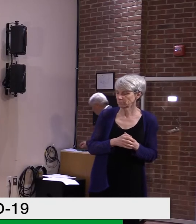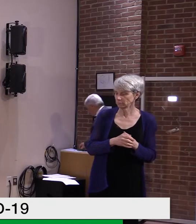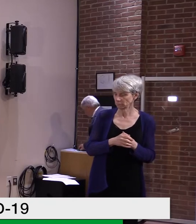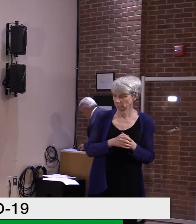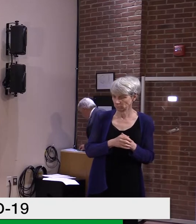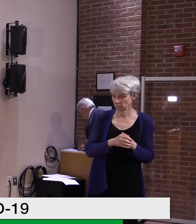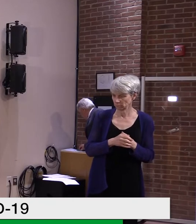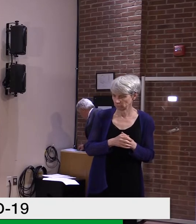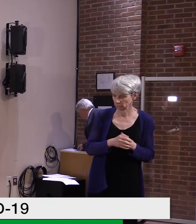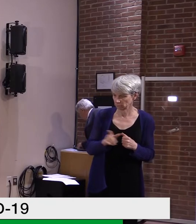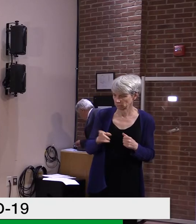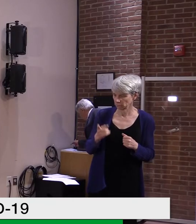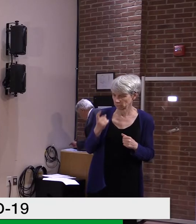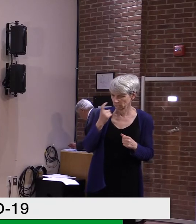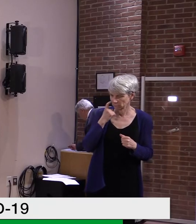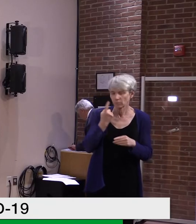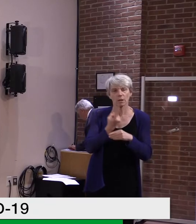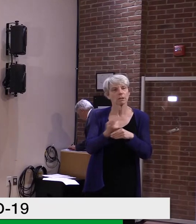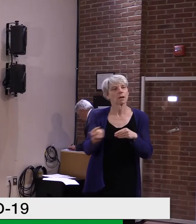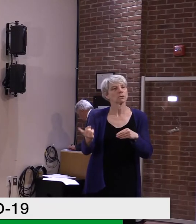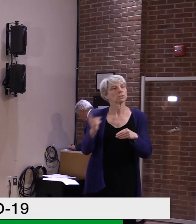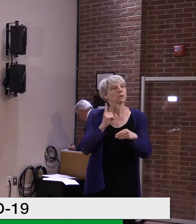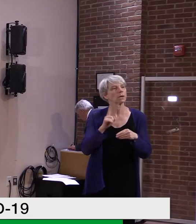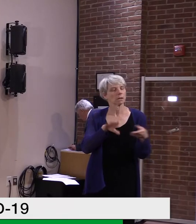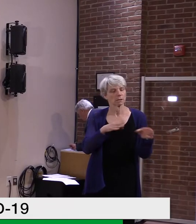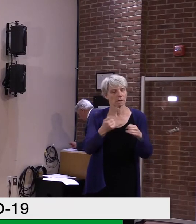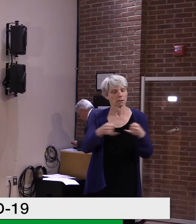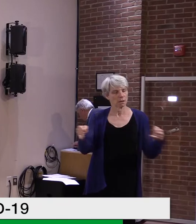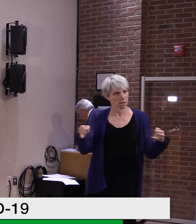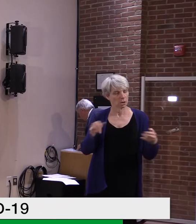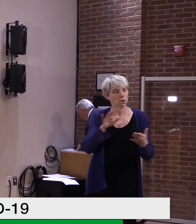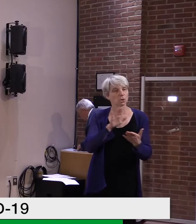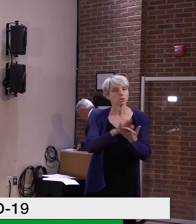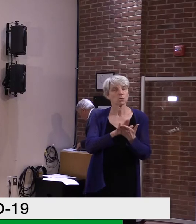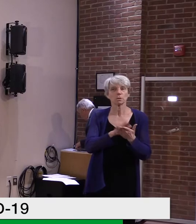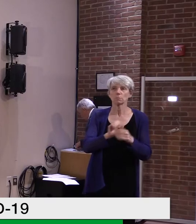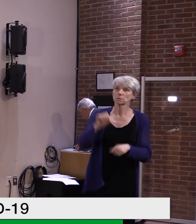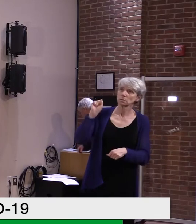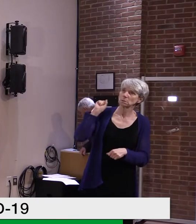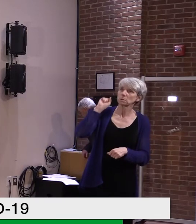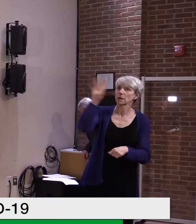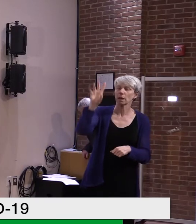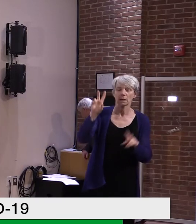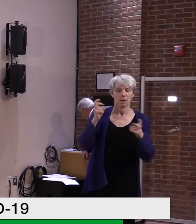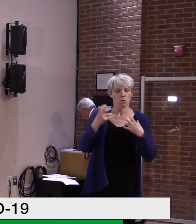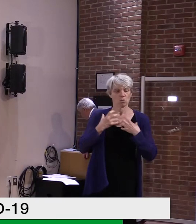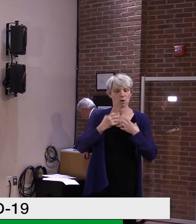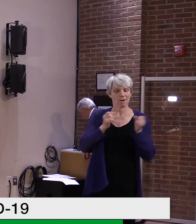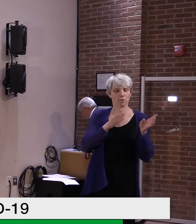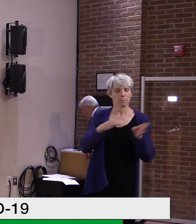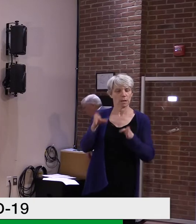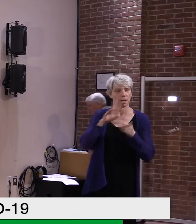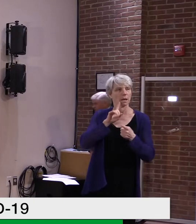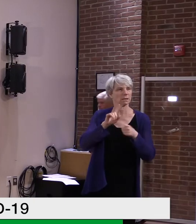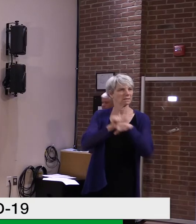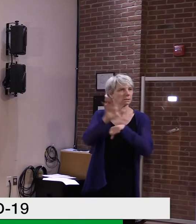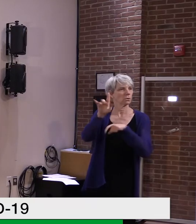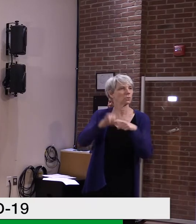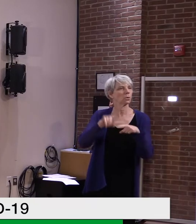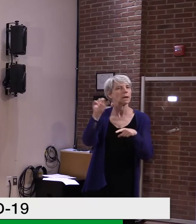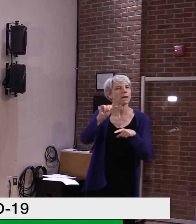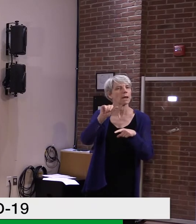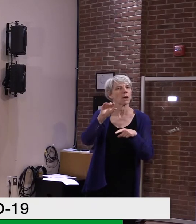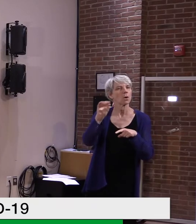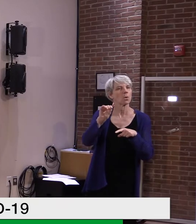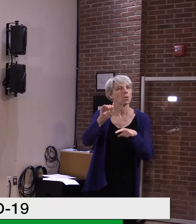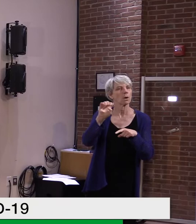believe, last week was the deadline for schools to be submitting their recovery plans to AOE. I'm just curious what the